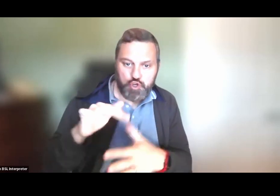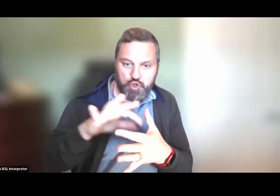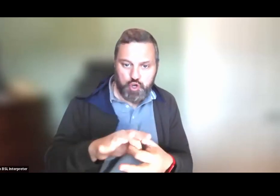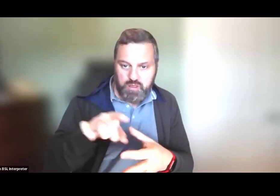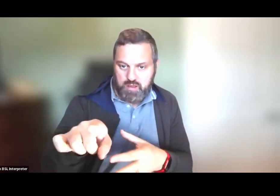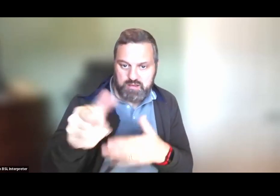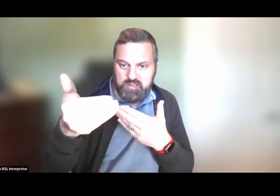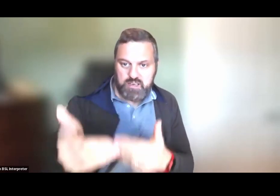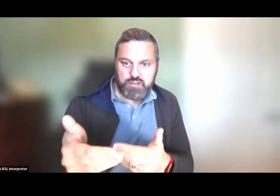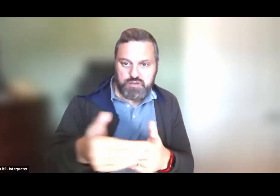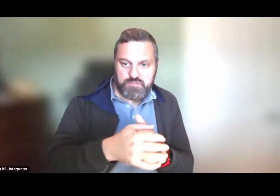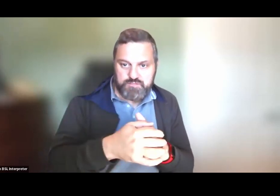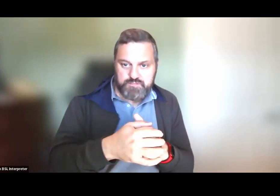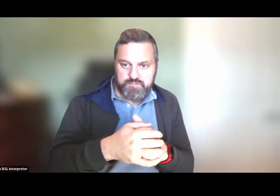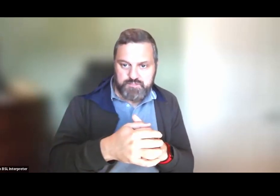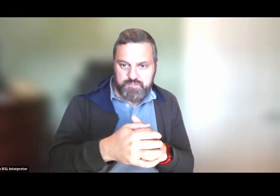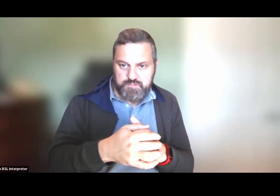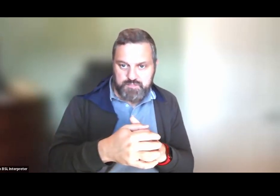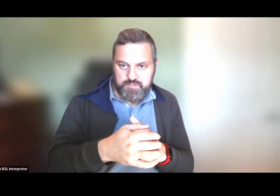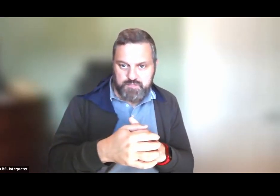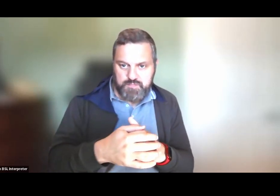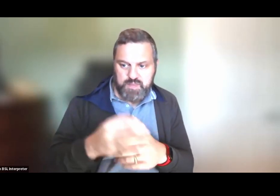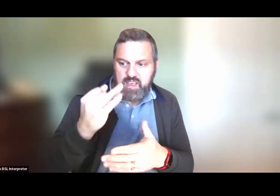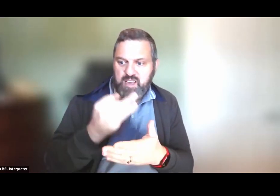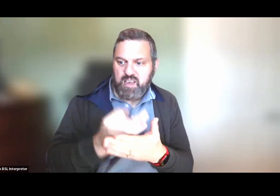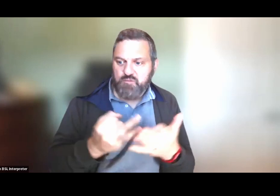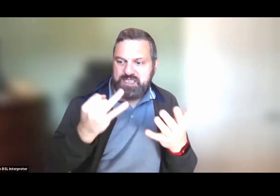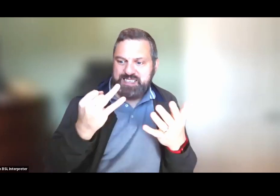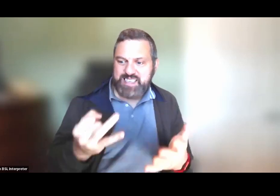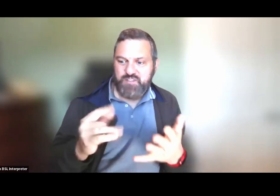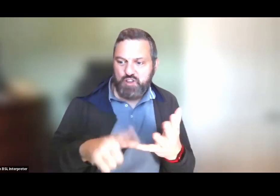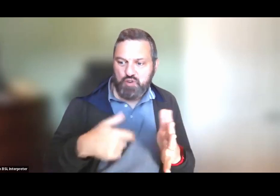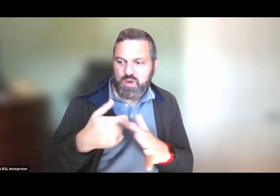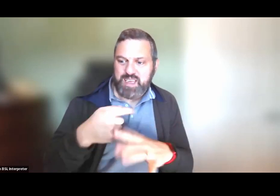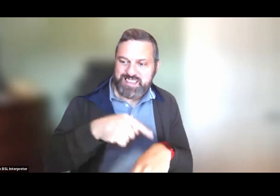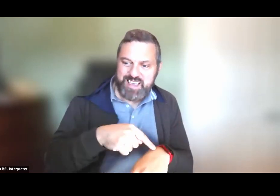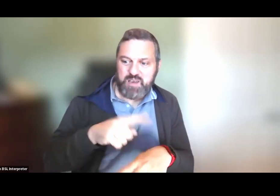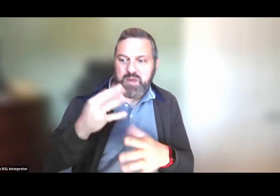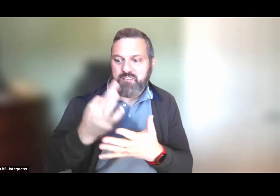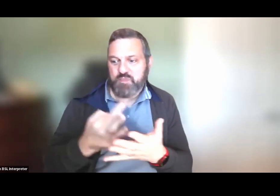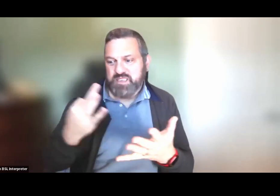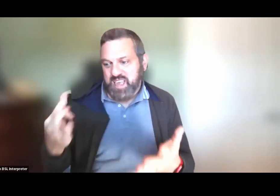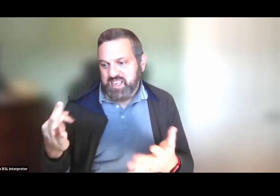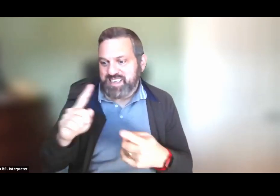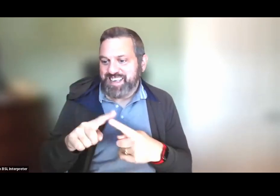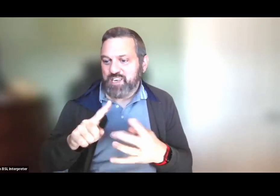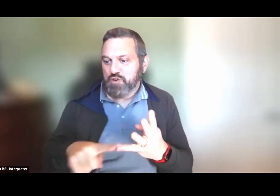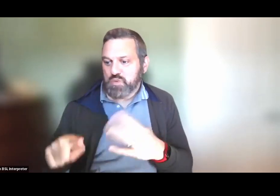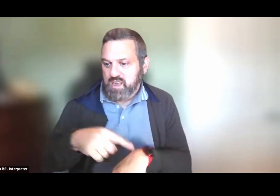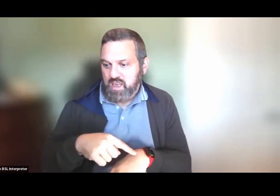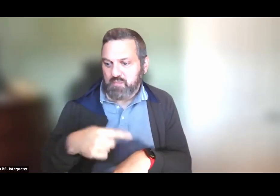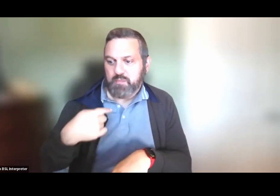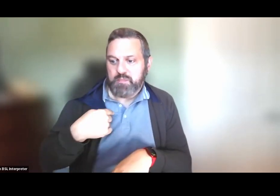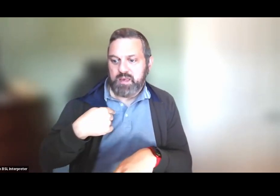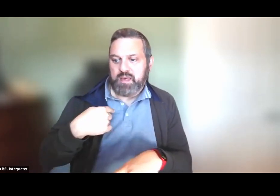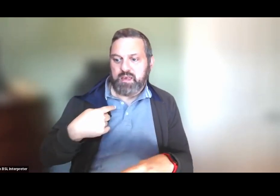Sure. So we're going to be having at 7:30 UK time, 8:30 Europe time. It's going to be a conversation between myself